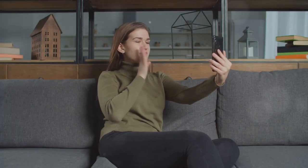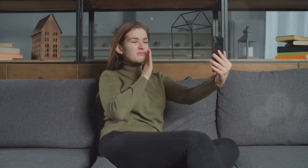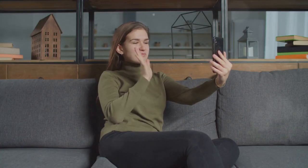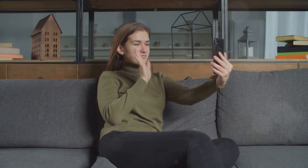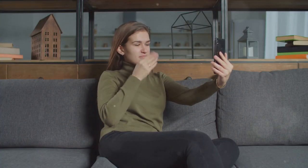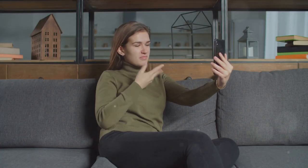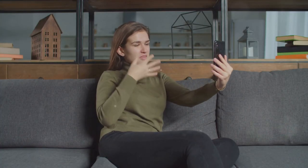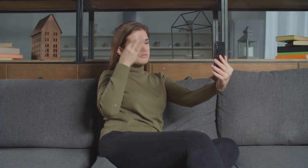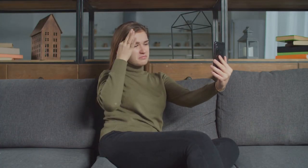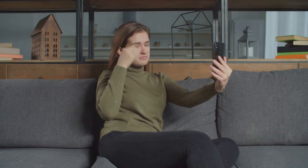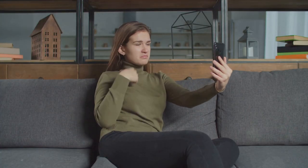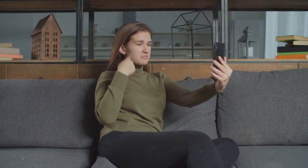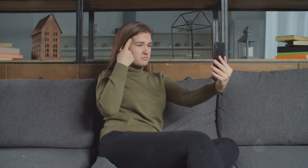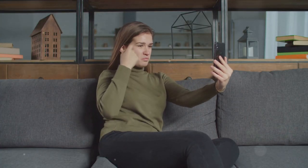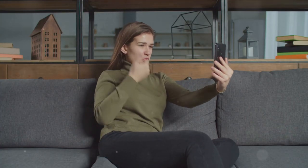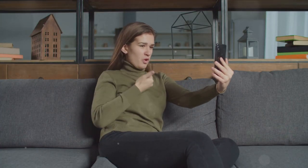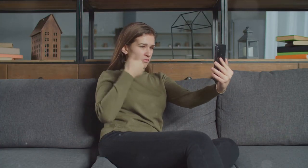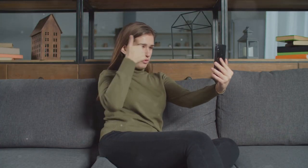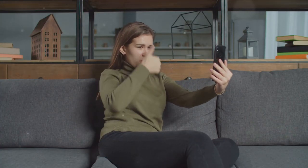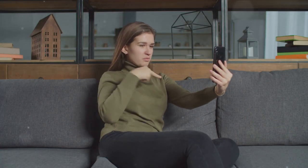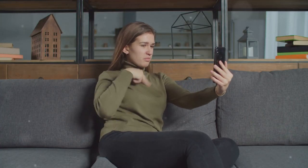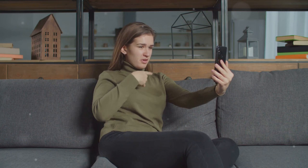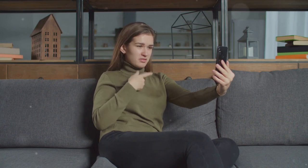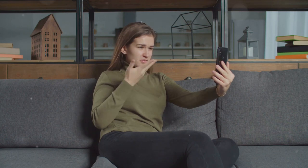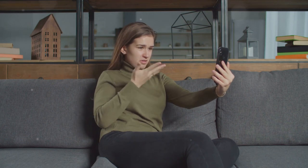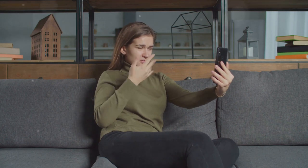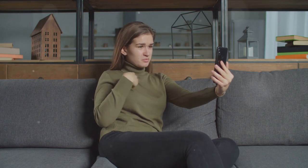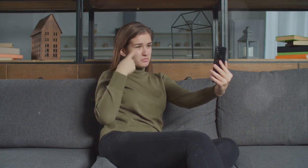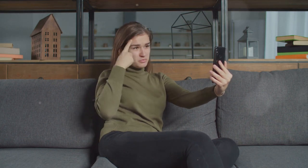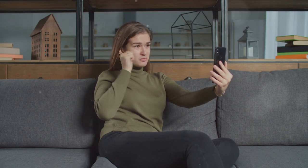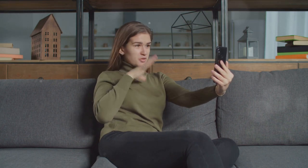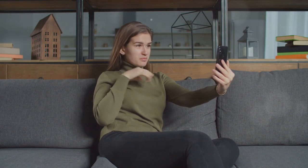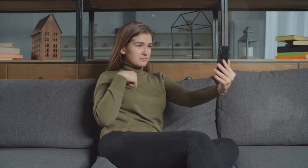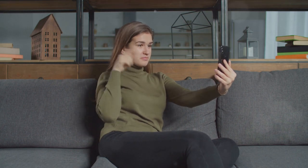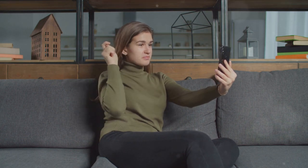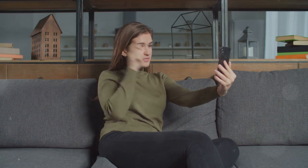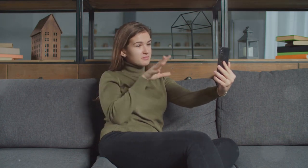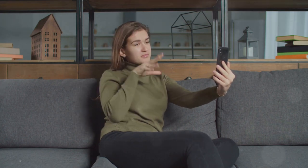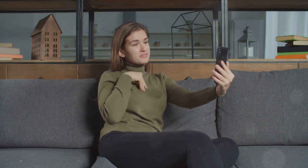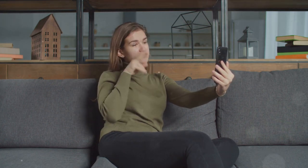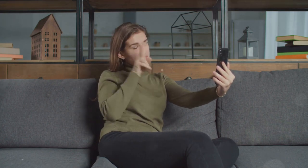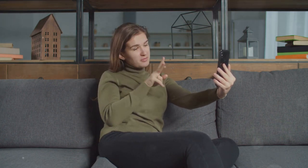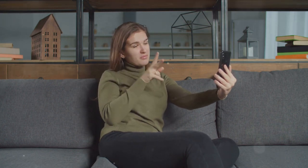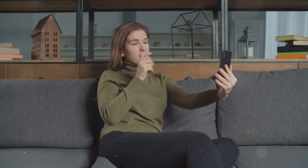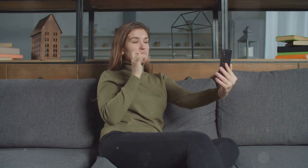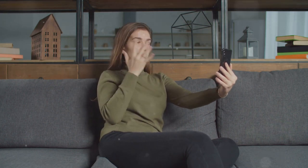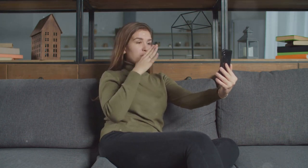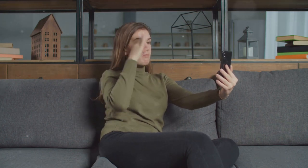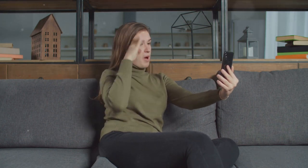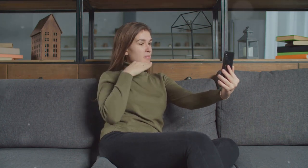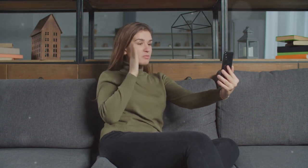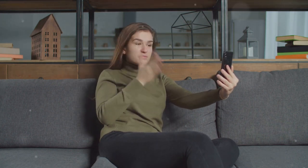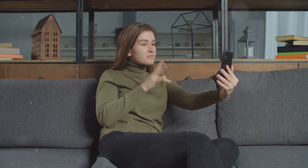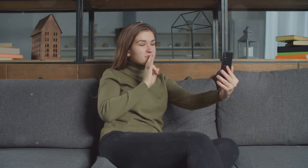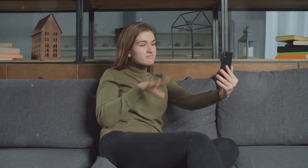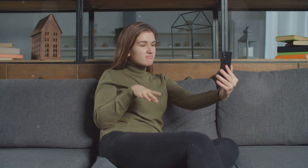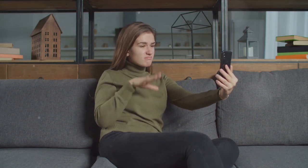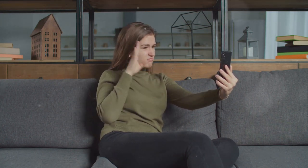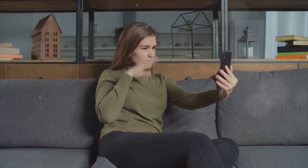age, region, or educational background. So, it's crucial for the interpreter to identify these elements to effectively bridge